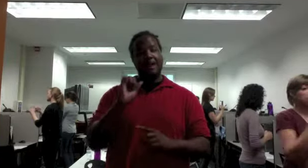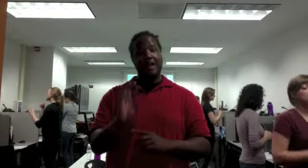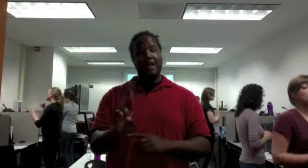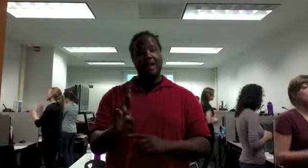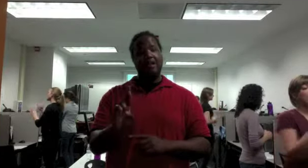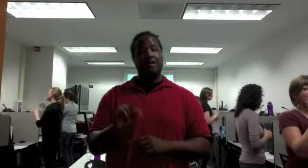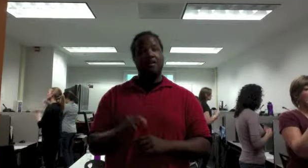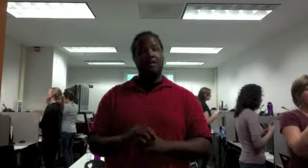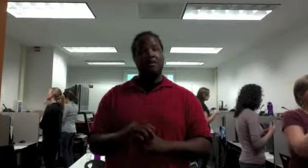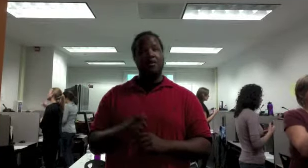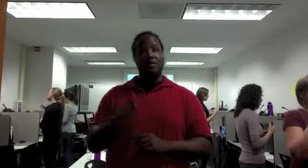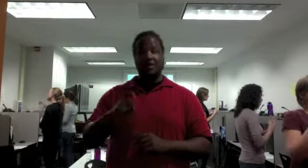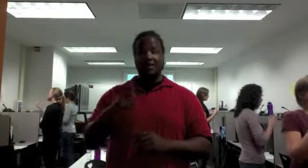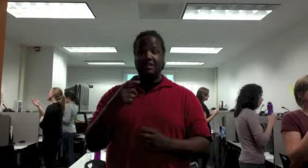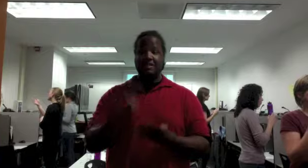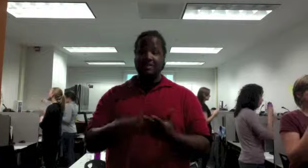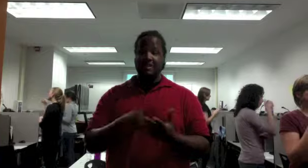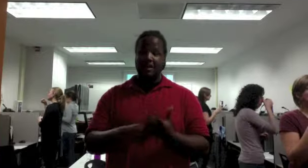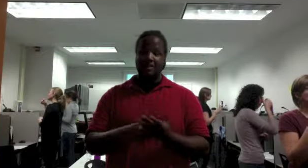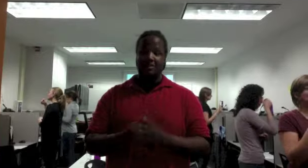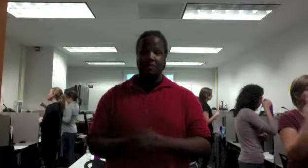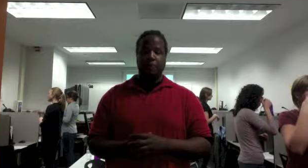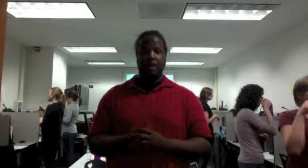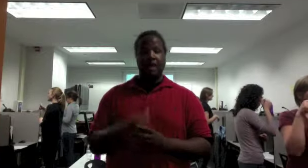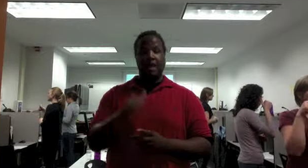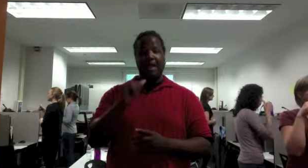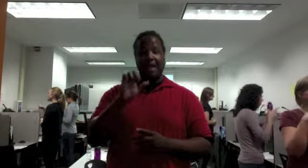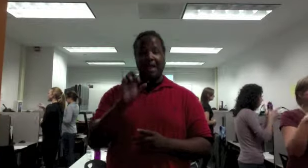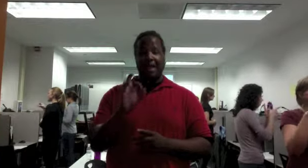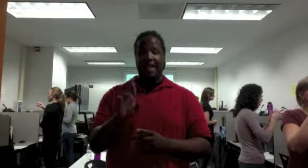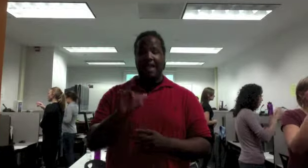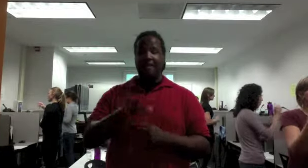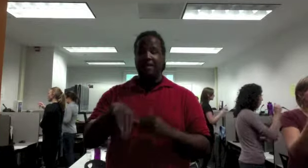you look at air, this is the property we need to discuss.